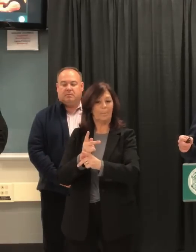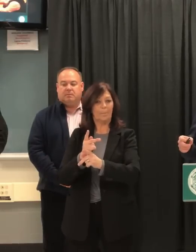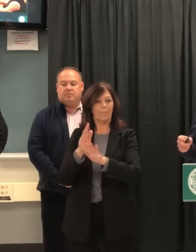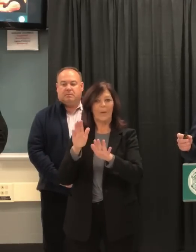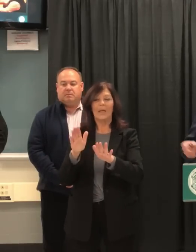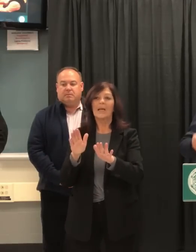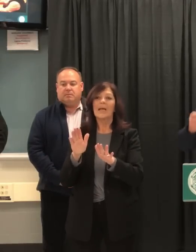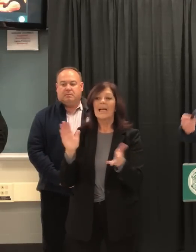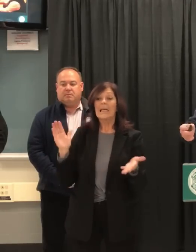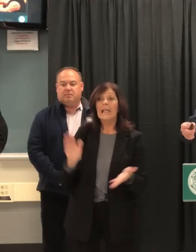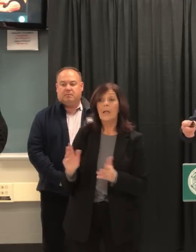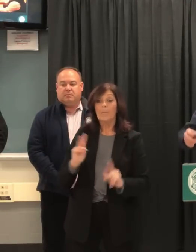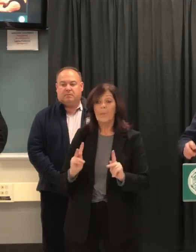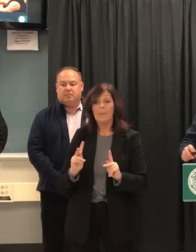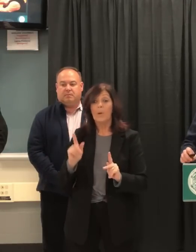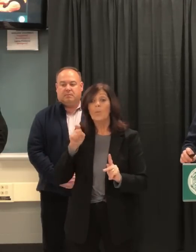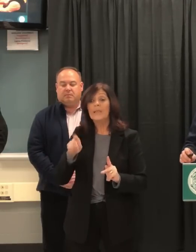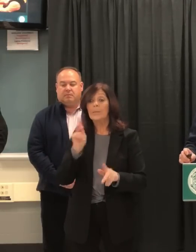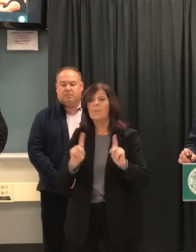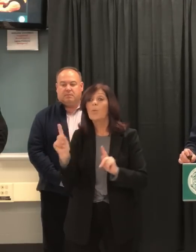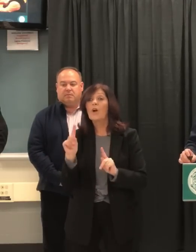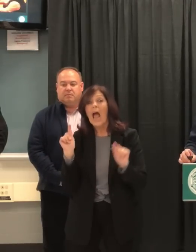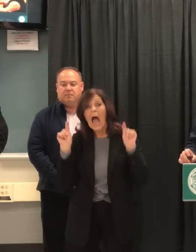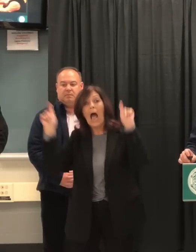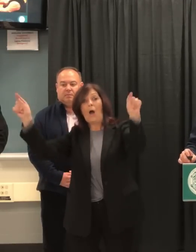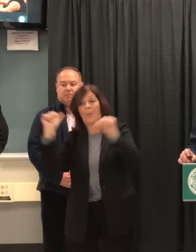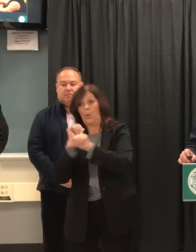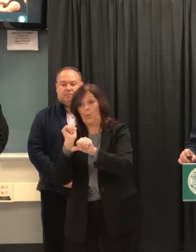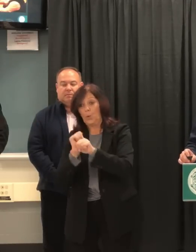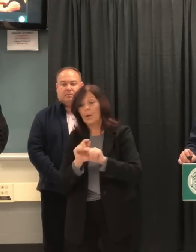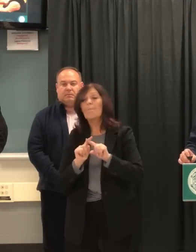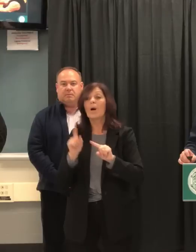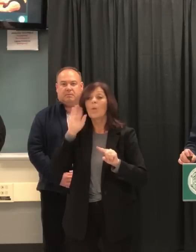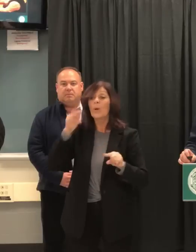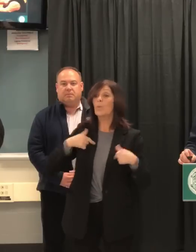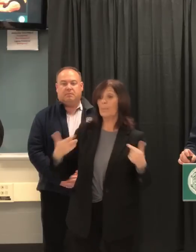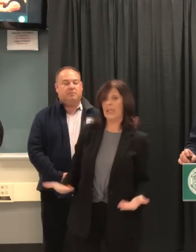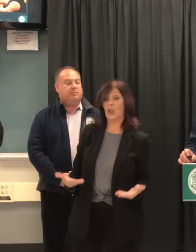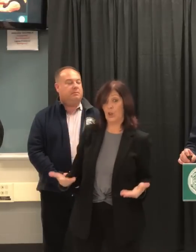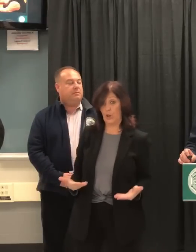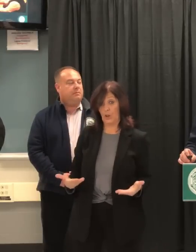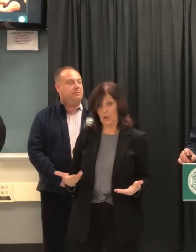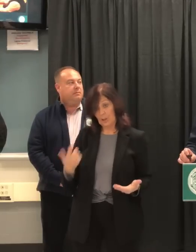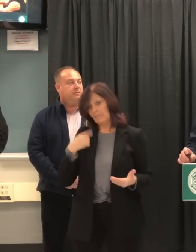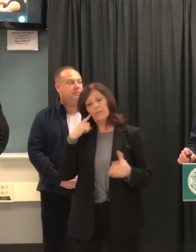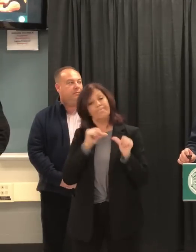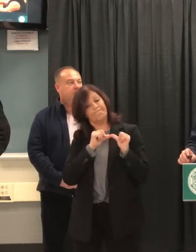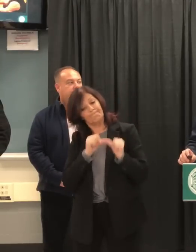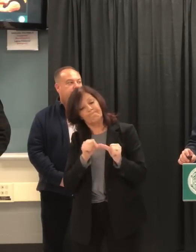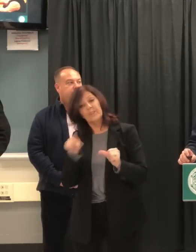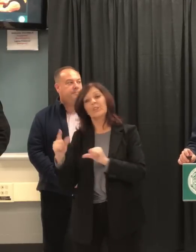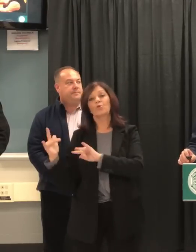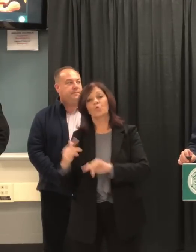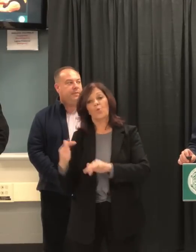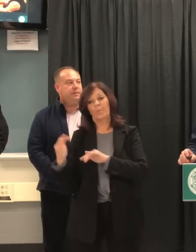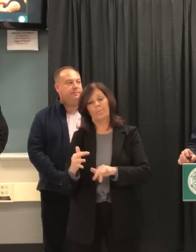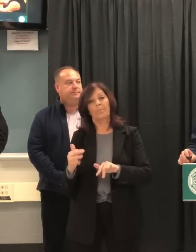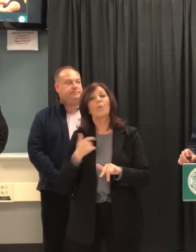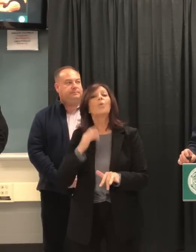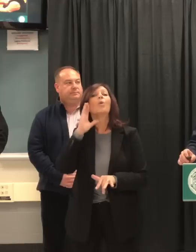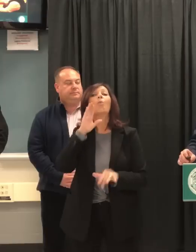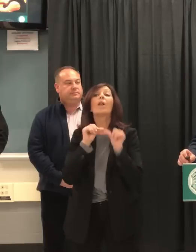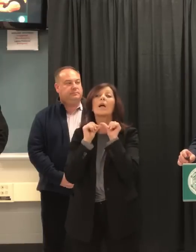of people possible so we can have more people out in the field doing the work, but we will be here for the duration of this event, and we